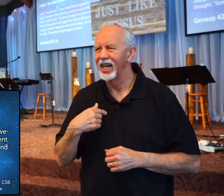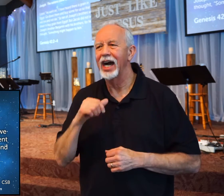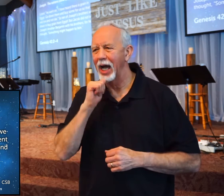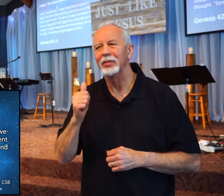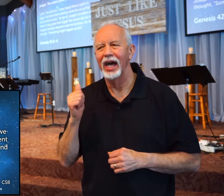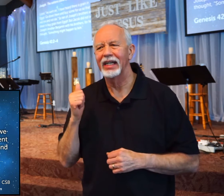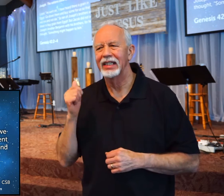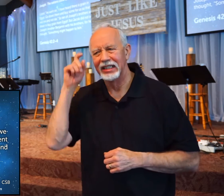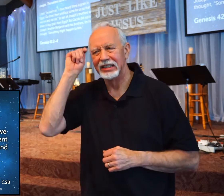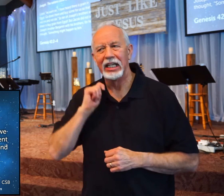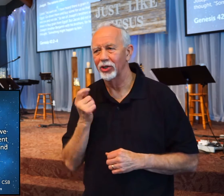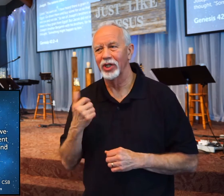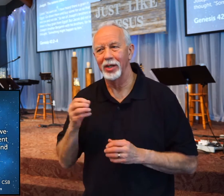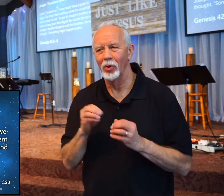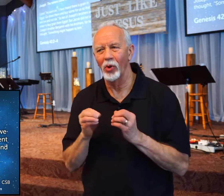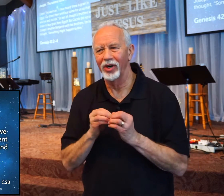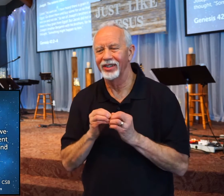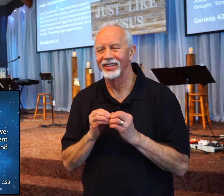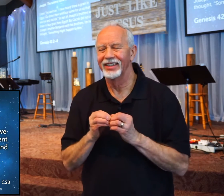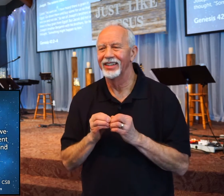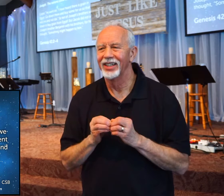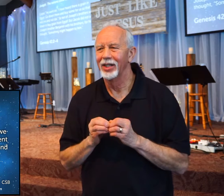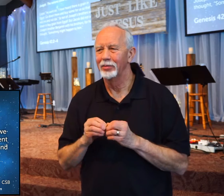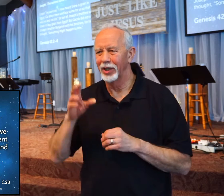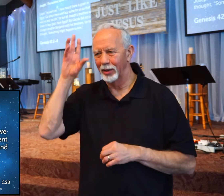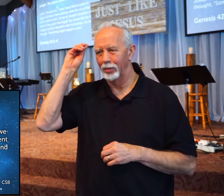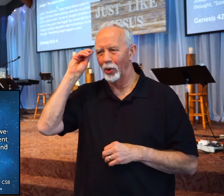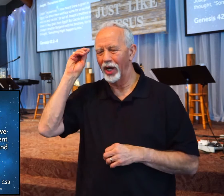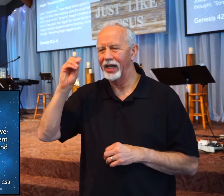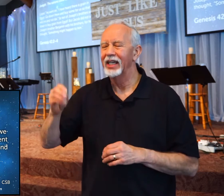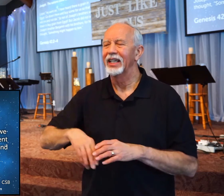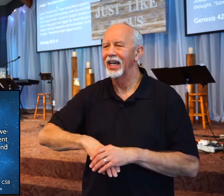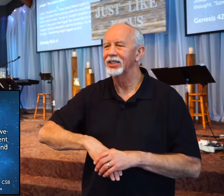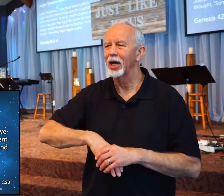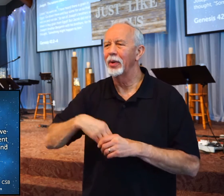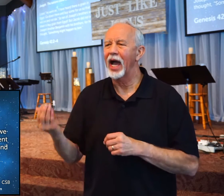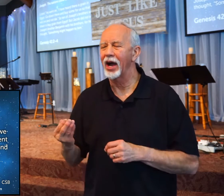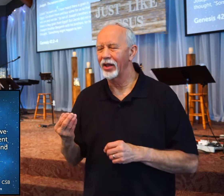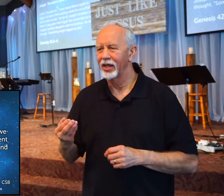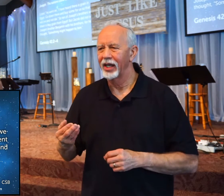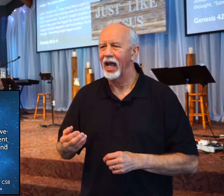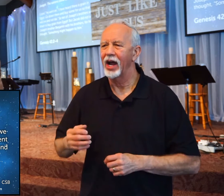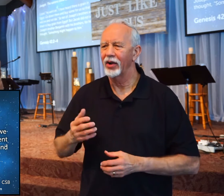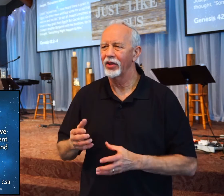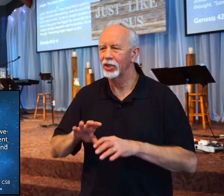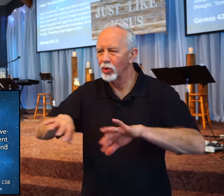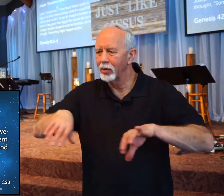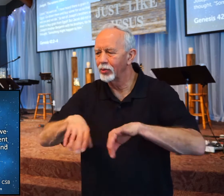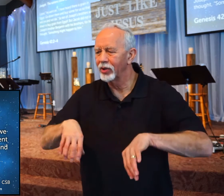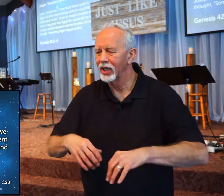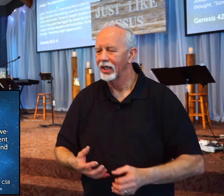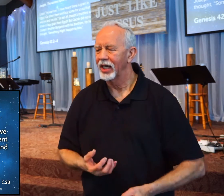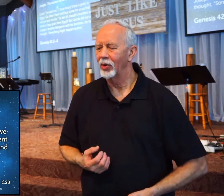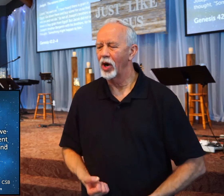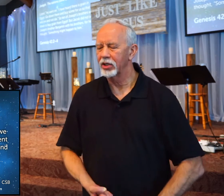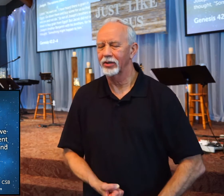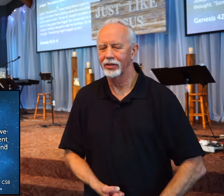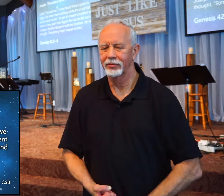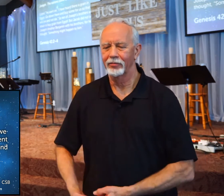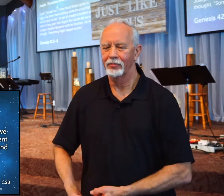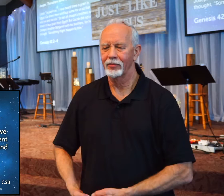anymore. Literally, the boy gets up out of the pool and walks across the room like this.